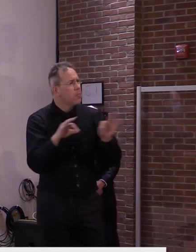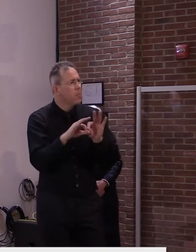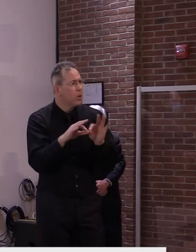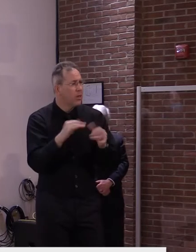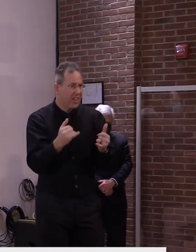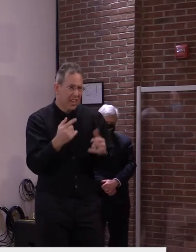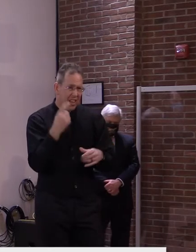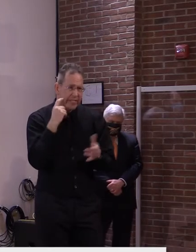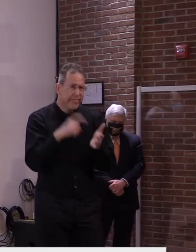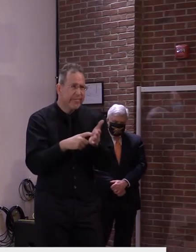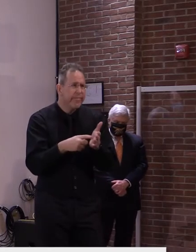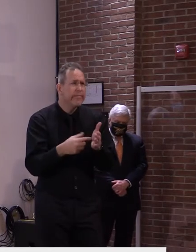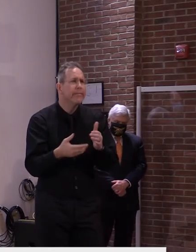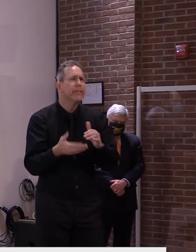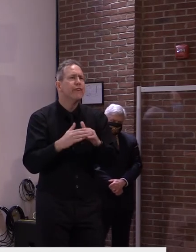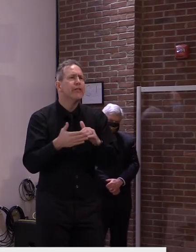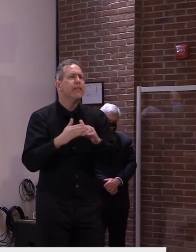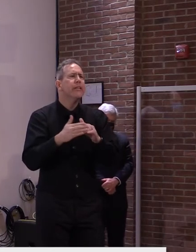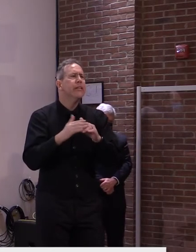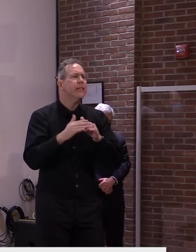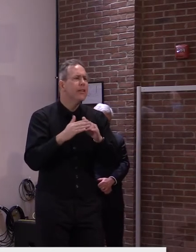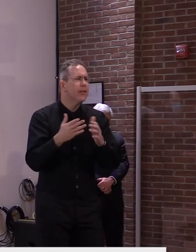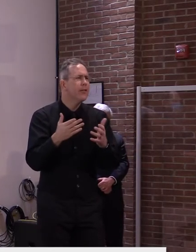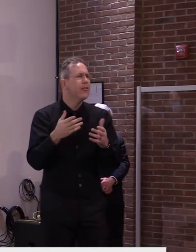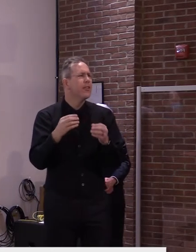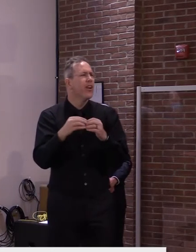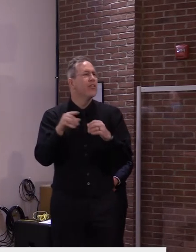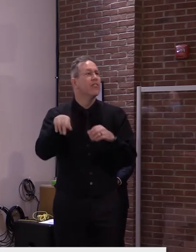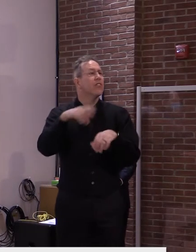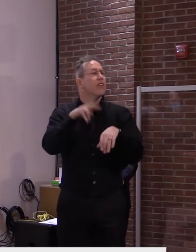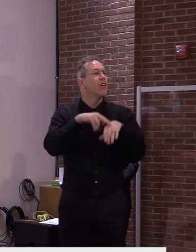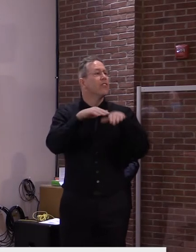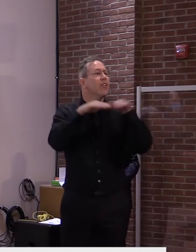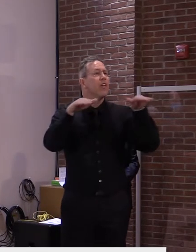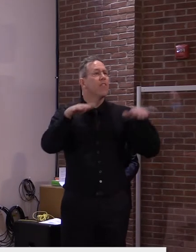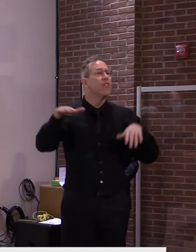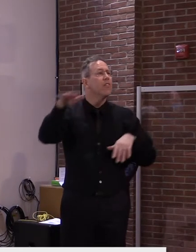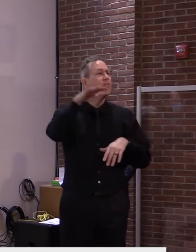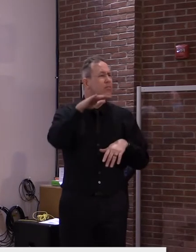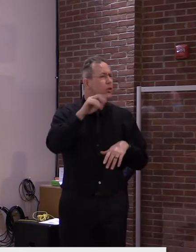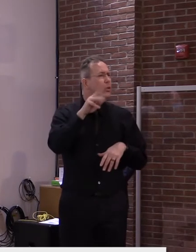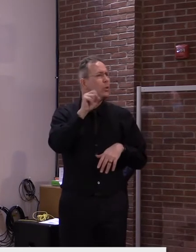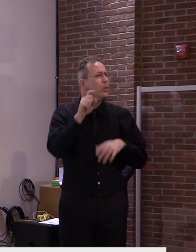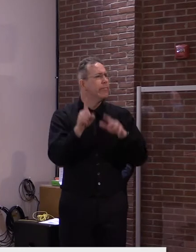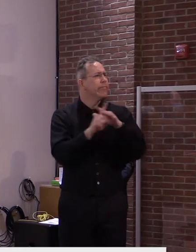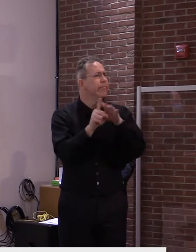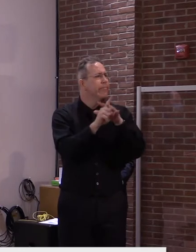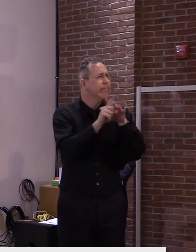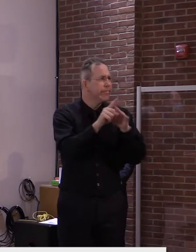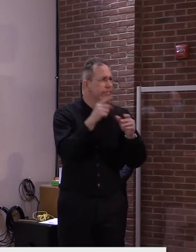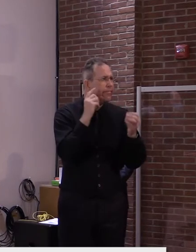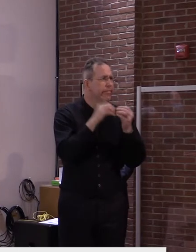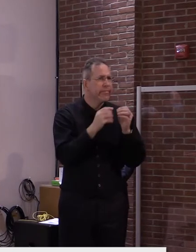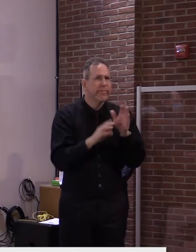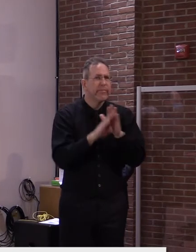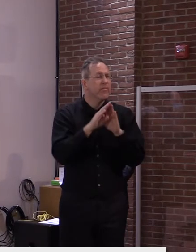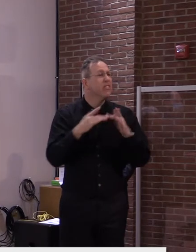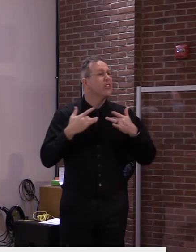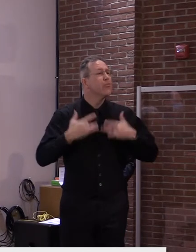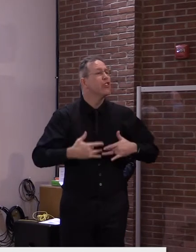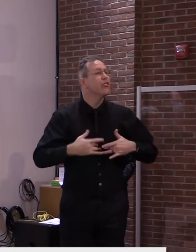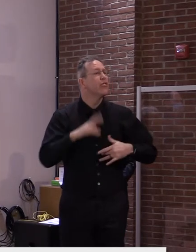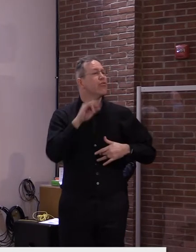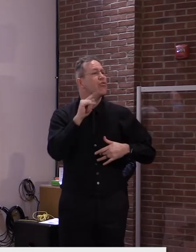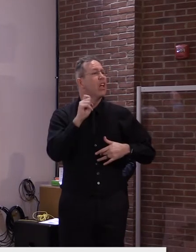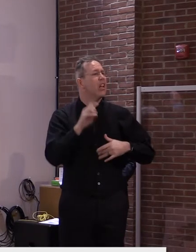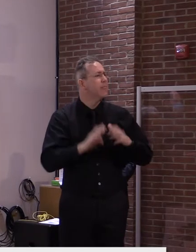We're seeing an increased amount of attention in the national media in recent days to rising rates of depression, anxiety, and even suicide among children,